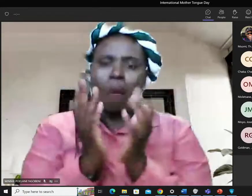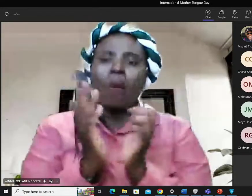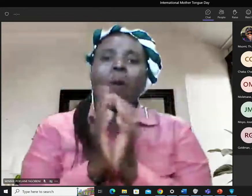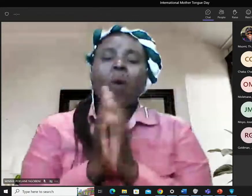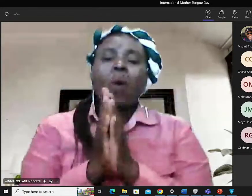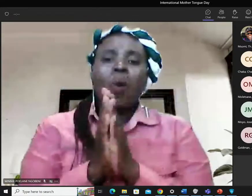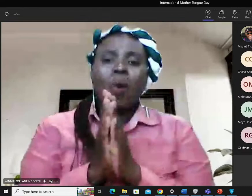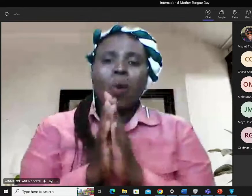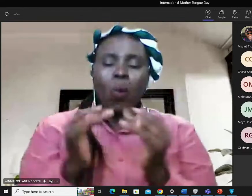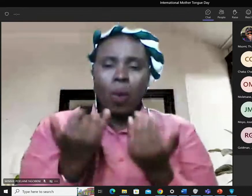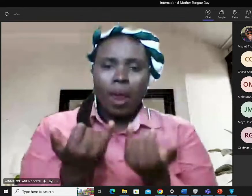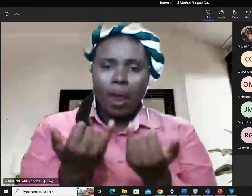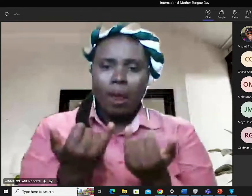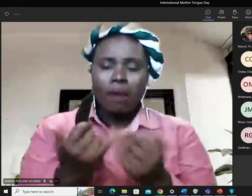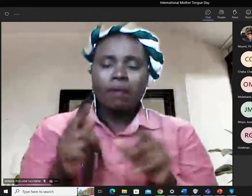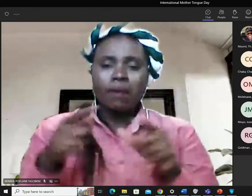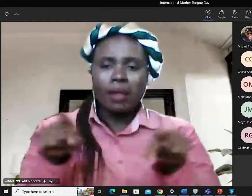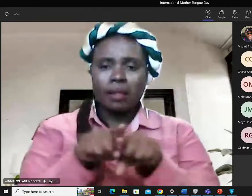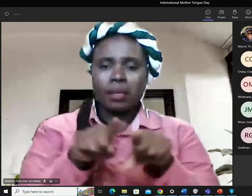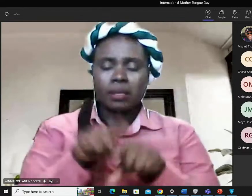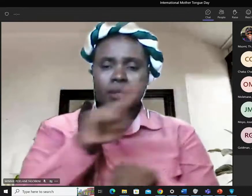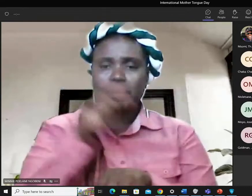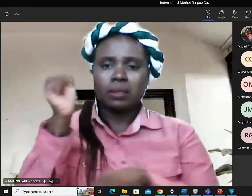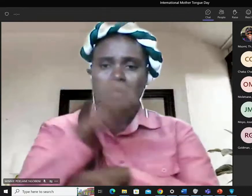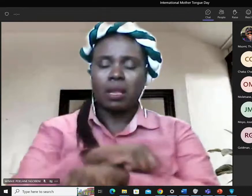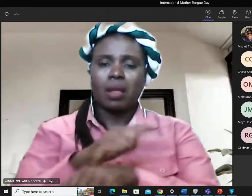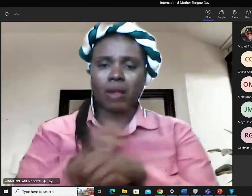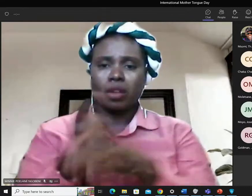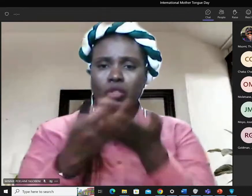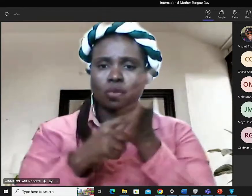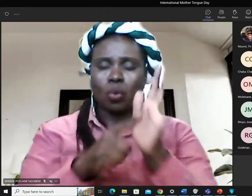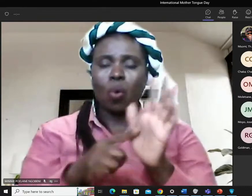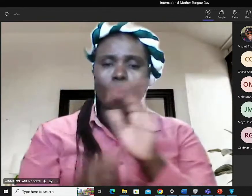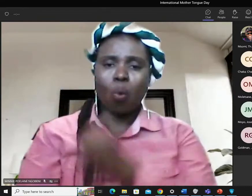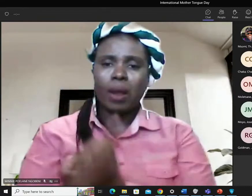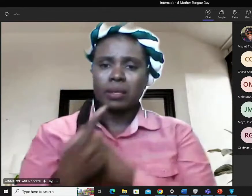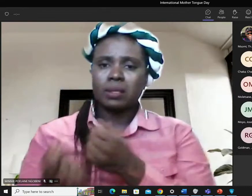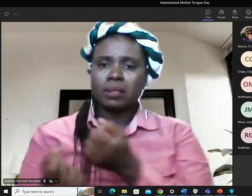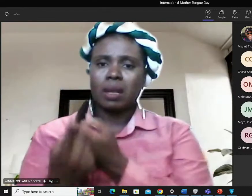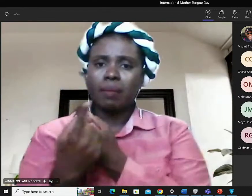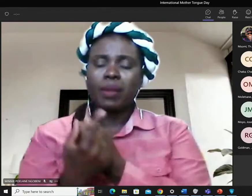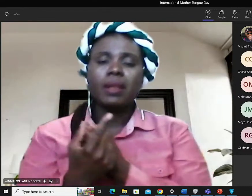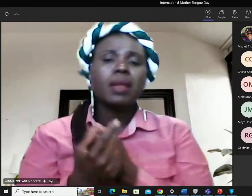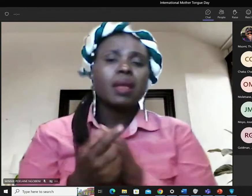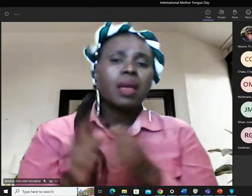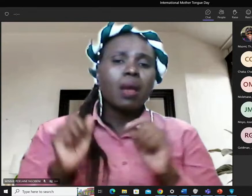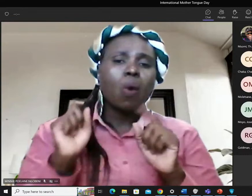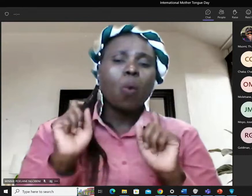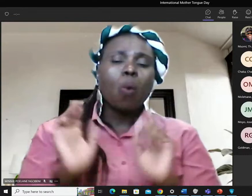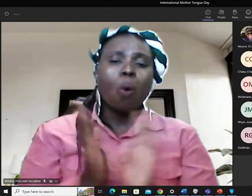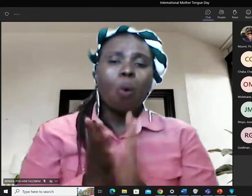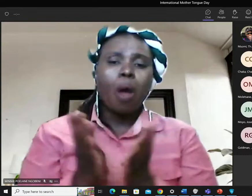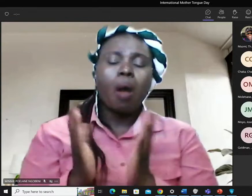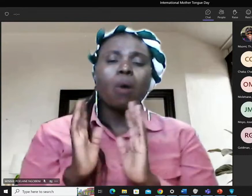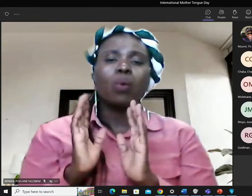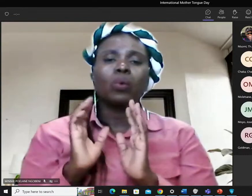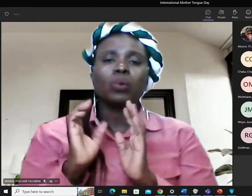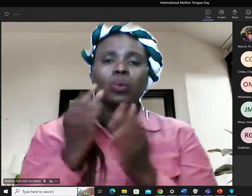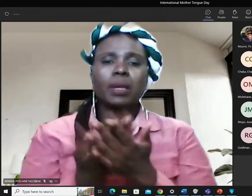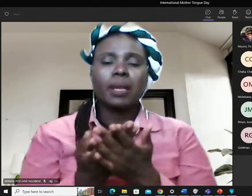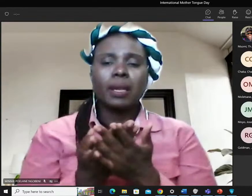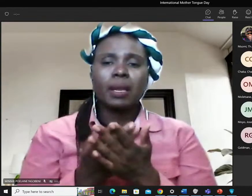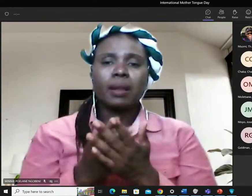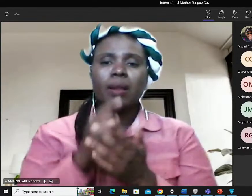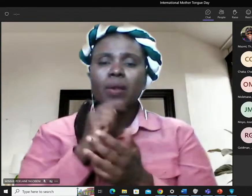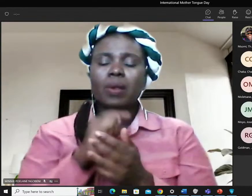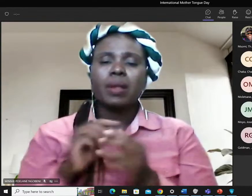like this where we actually showcase what is already happening and want to actually get more people to come and